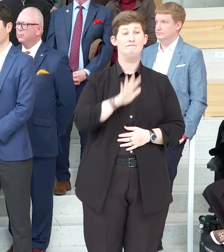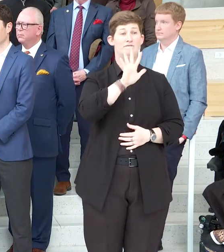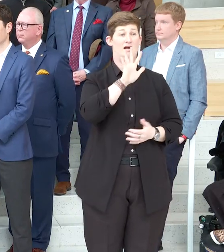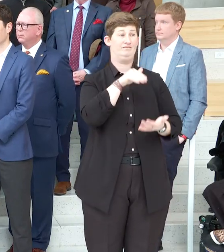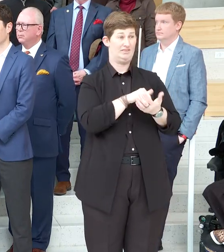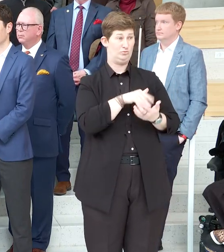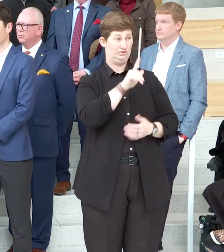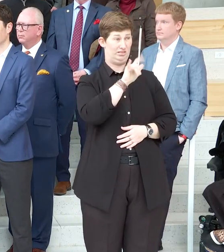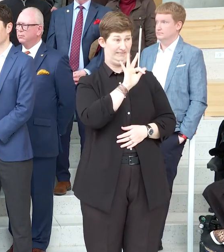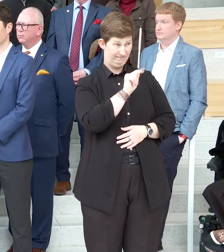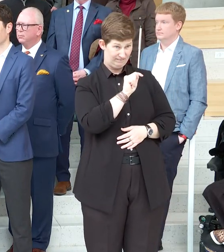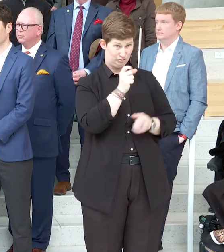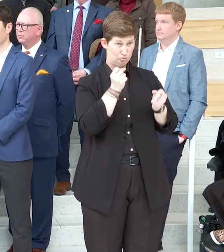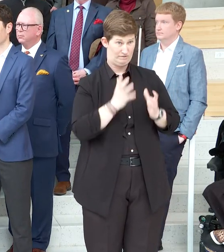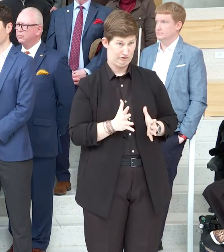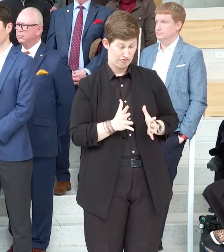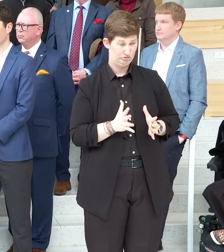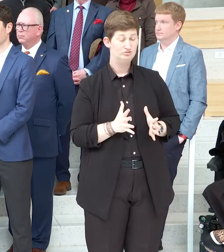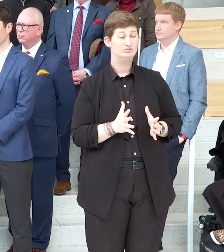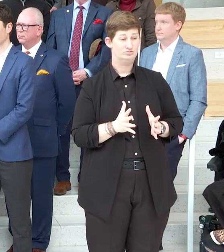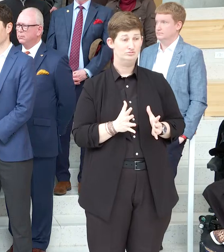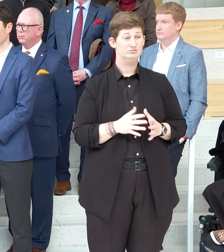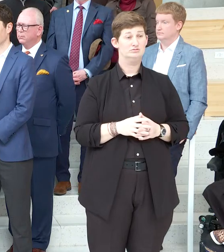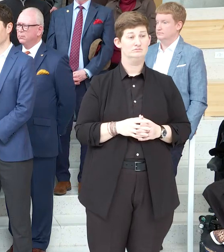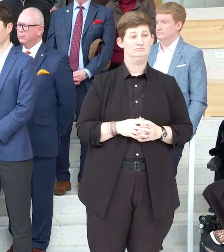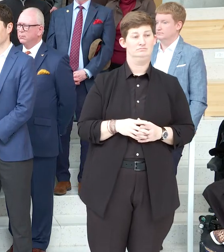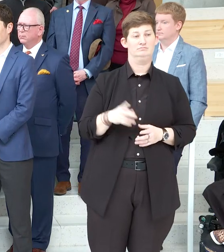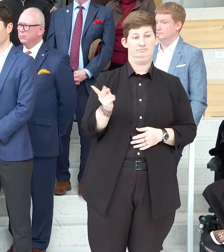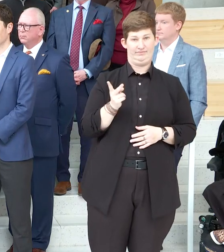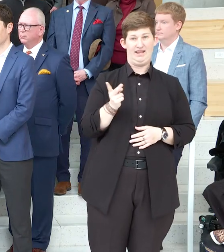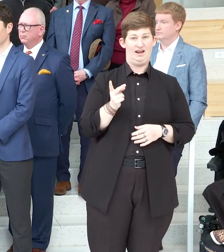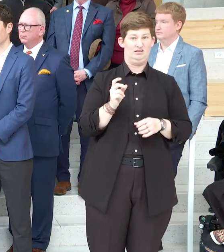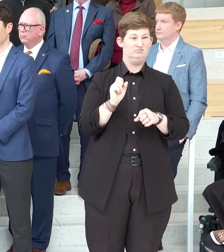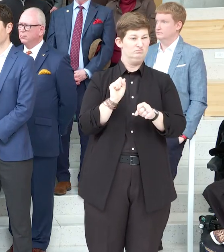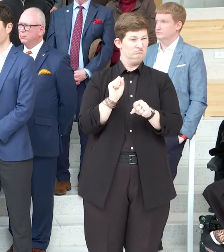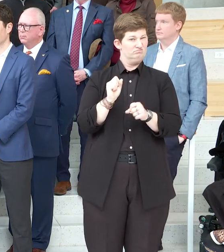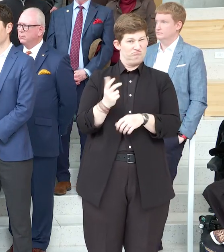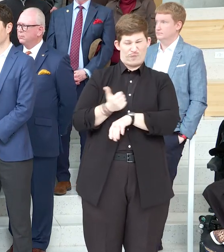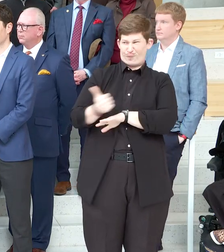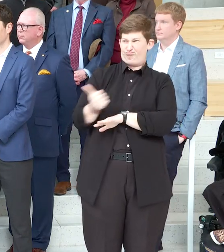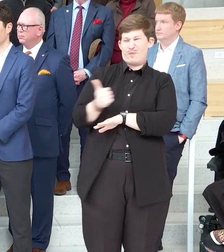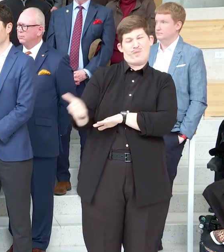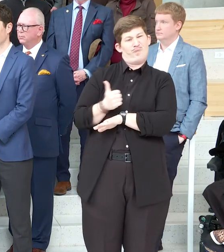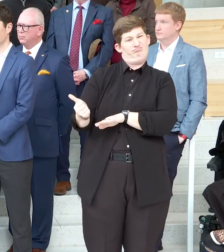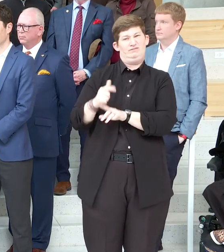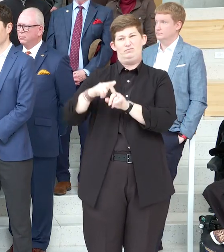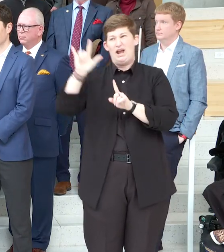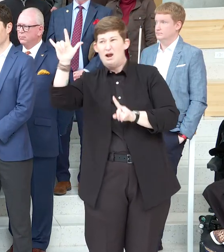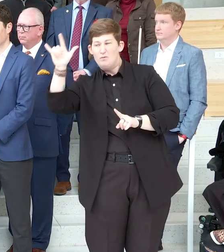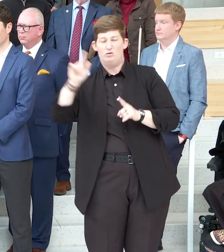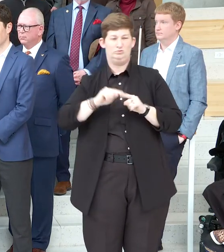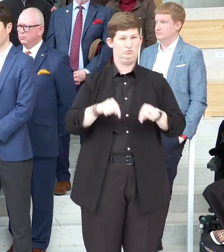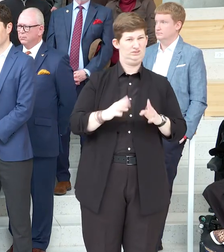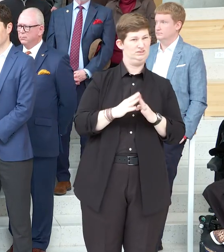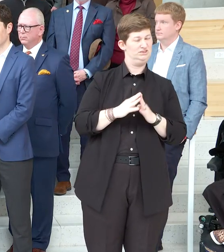5,361 permitted Lyft drivers currently operate at MSP Airport. Of those rideshare drivers,